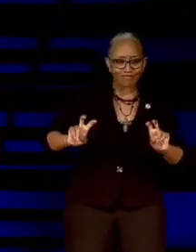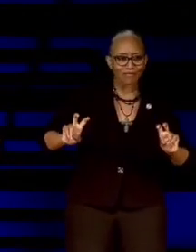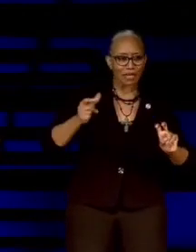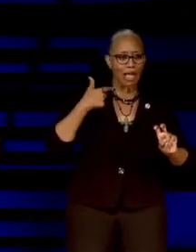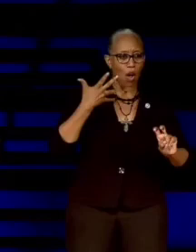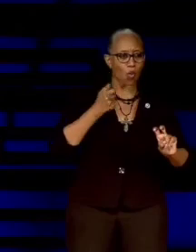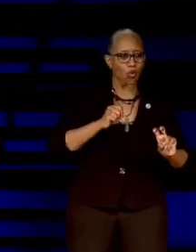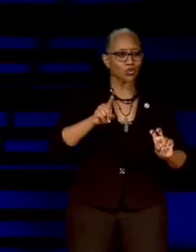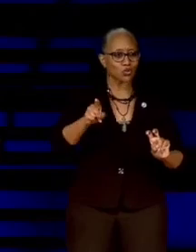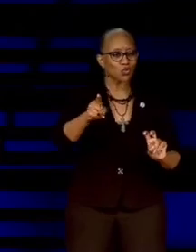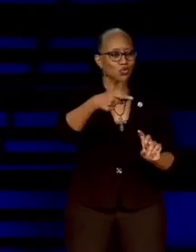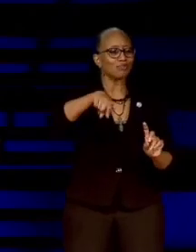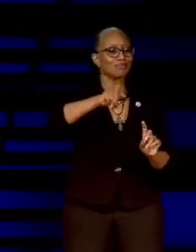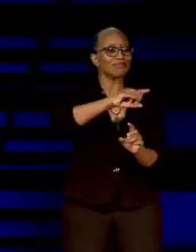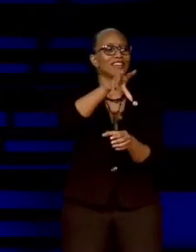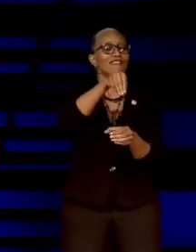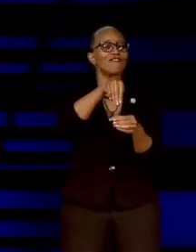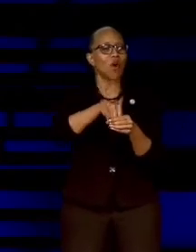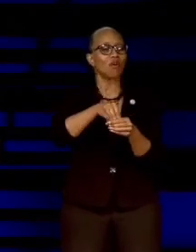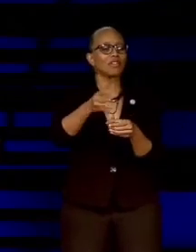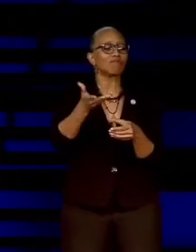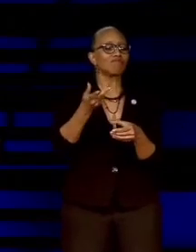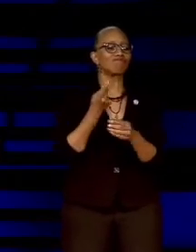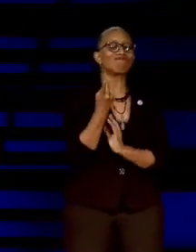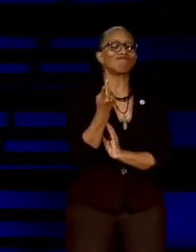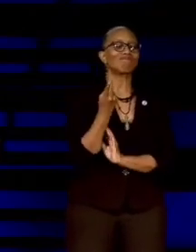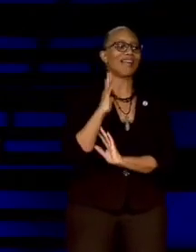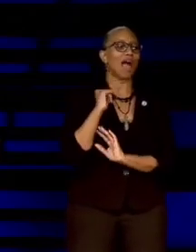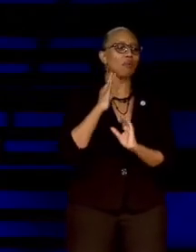you eavesdrop in on the conversation.